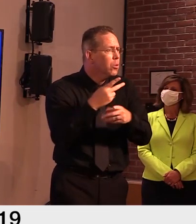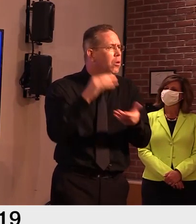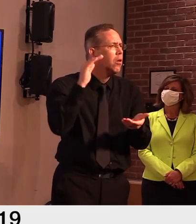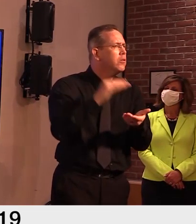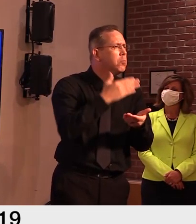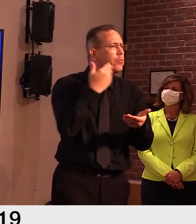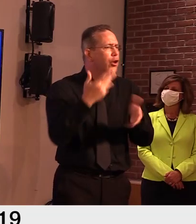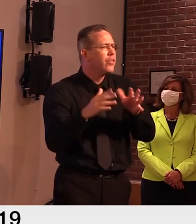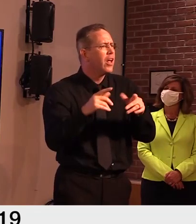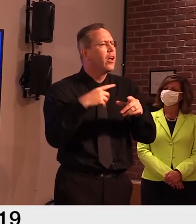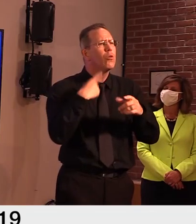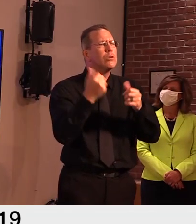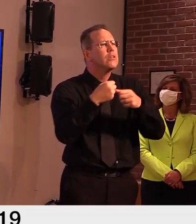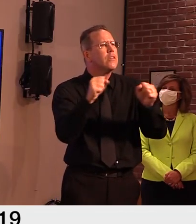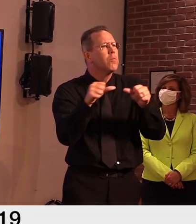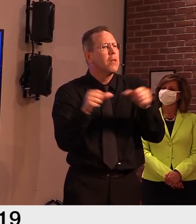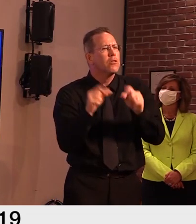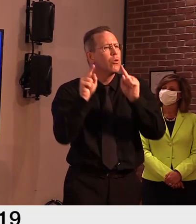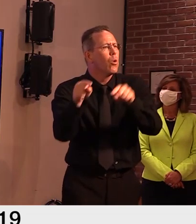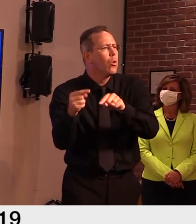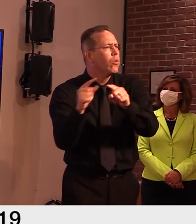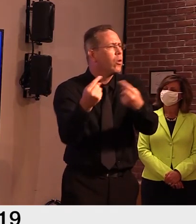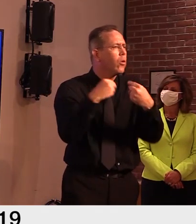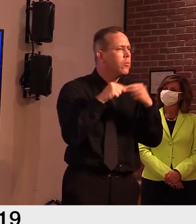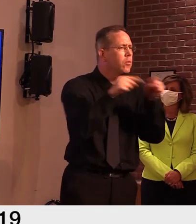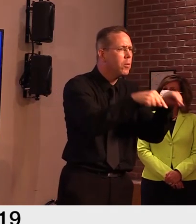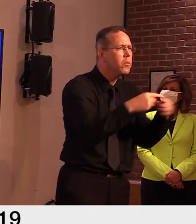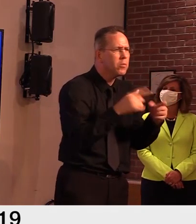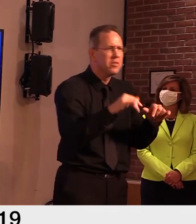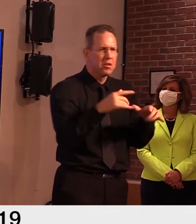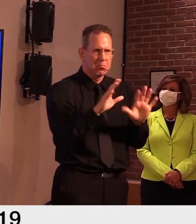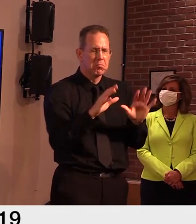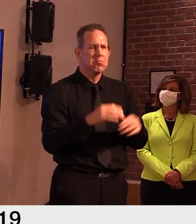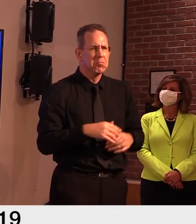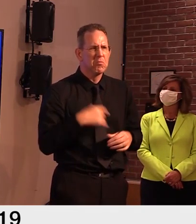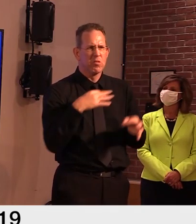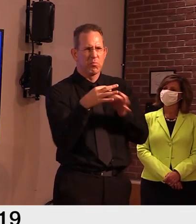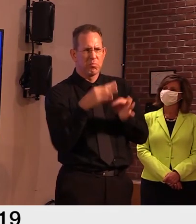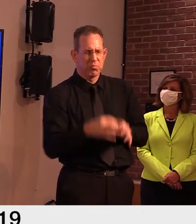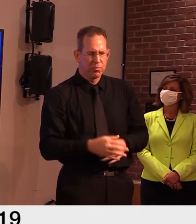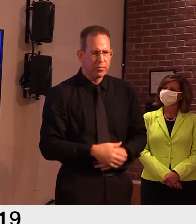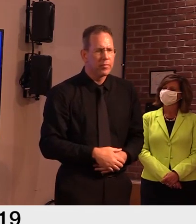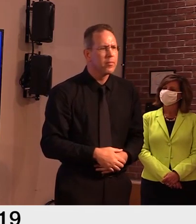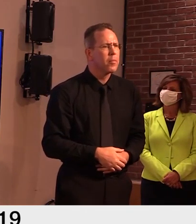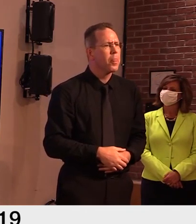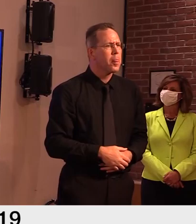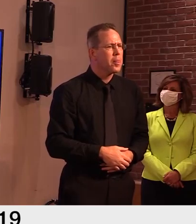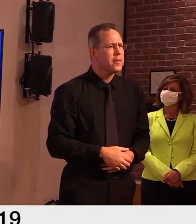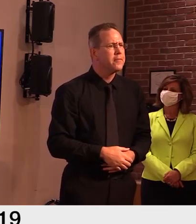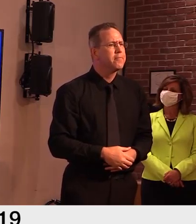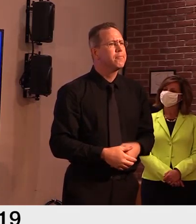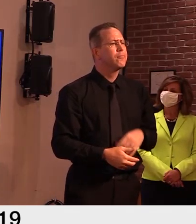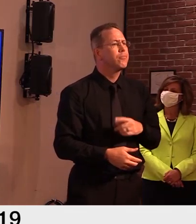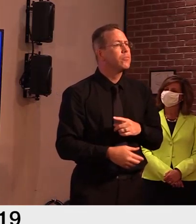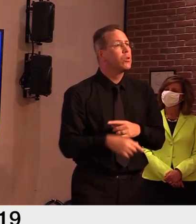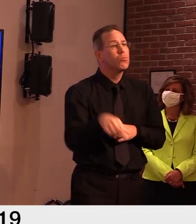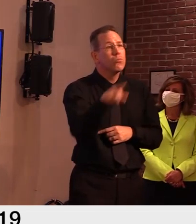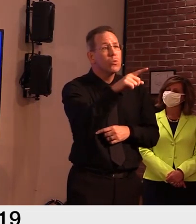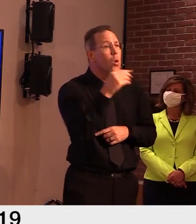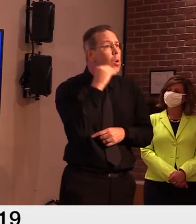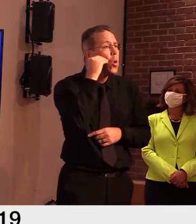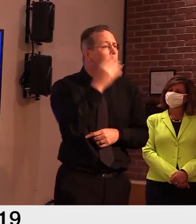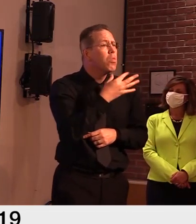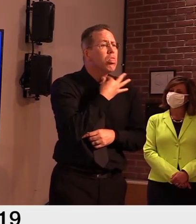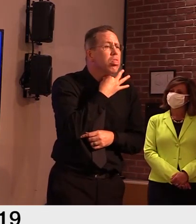I'll provide an update on our regional data from this past week and also update our regional travel map as well to discuss the new